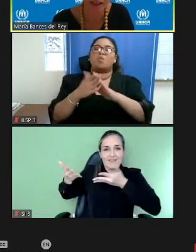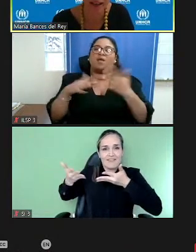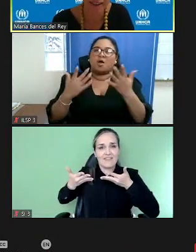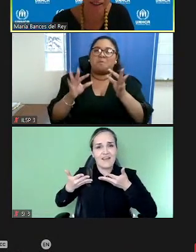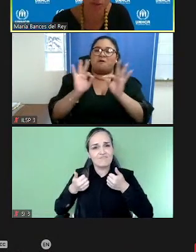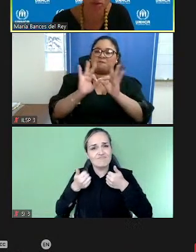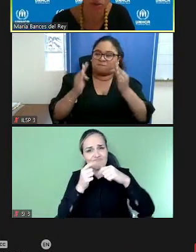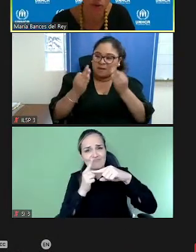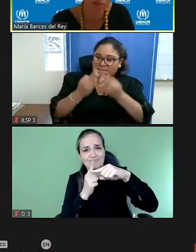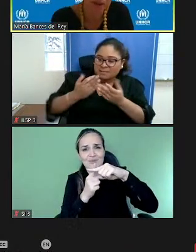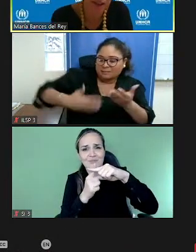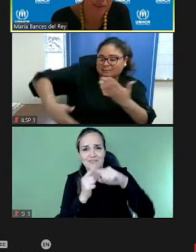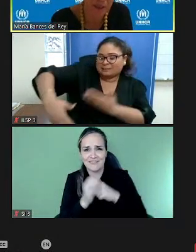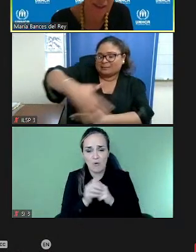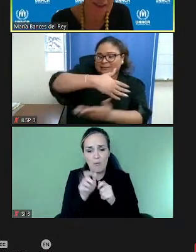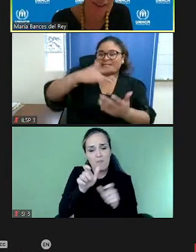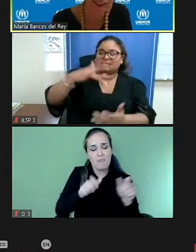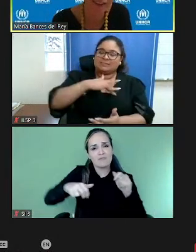is